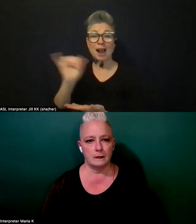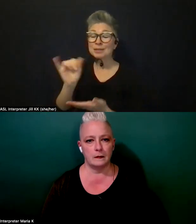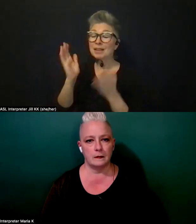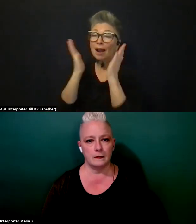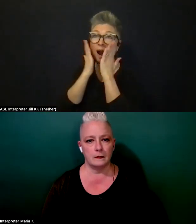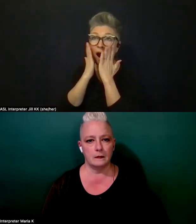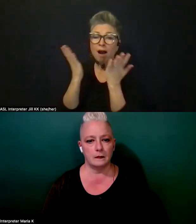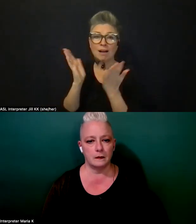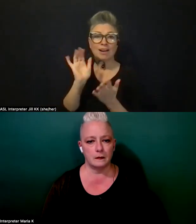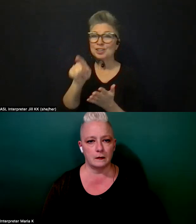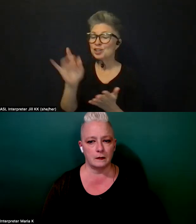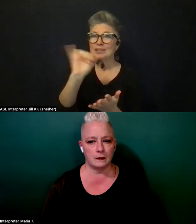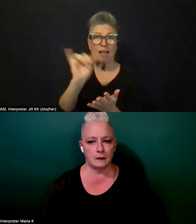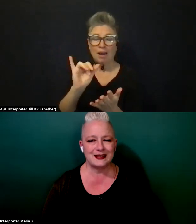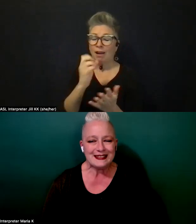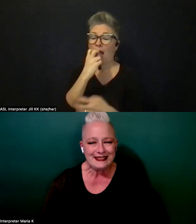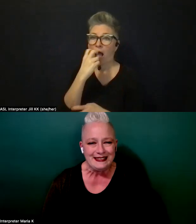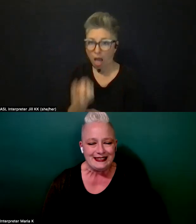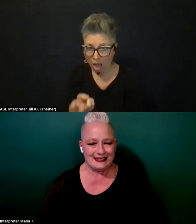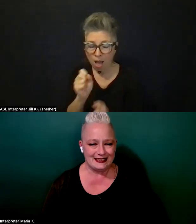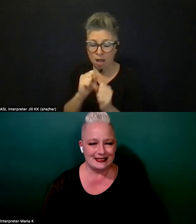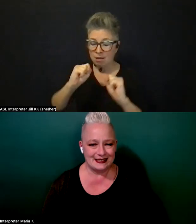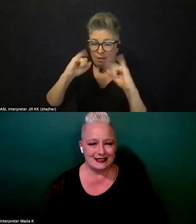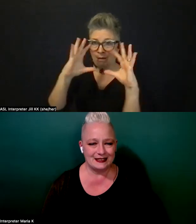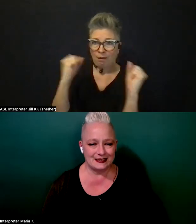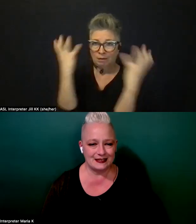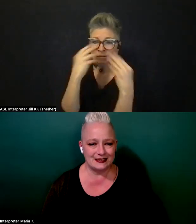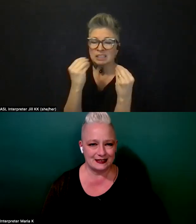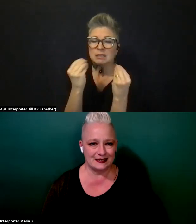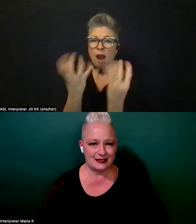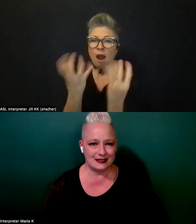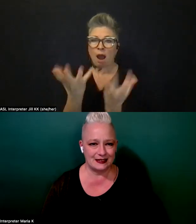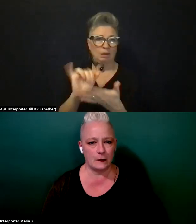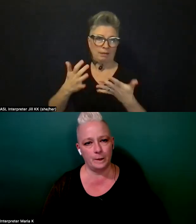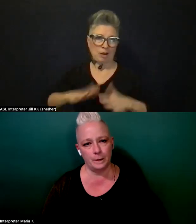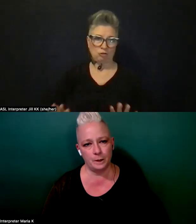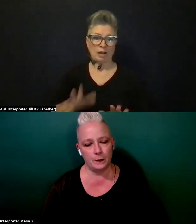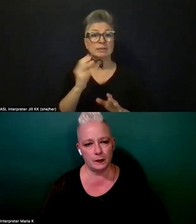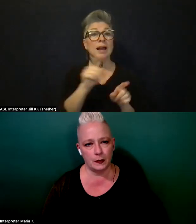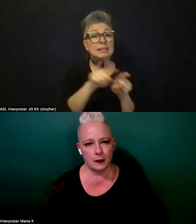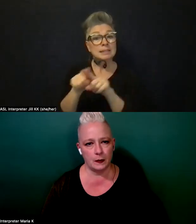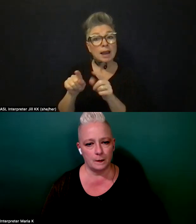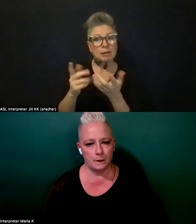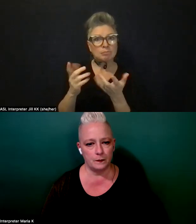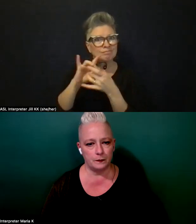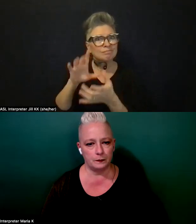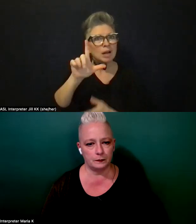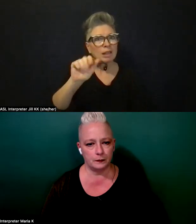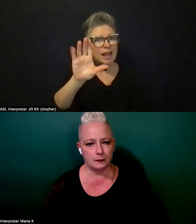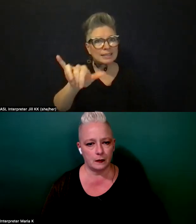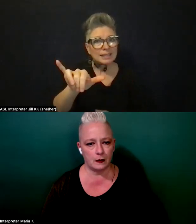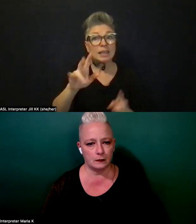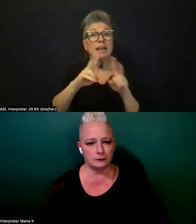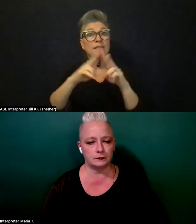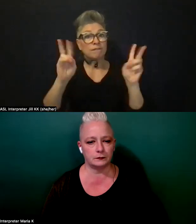she stunning in that drop. And same thing with Lacey in a very college Christmas.